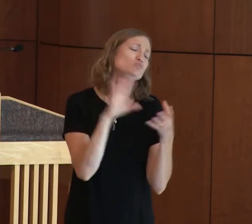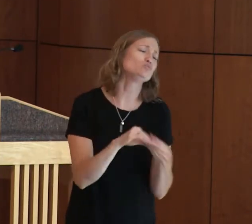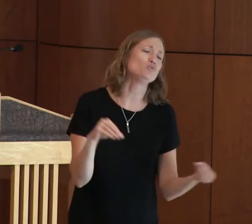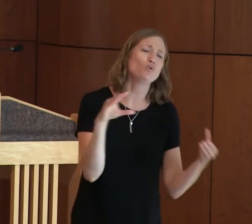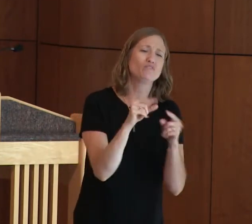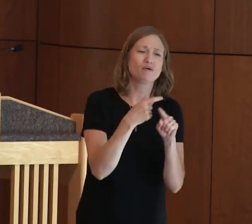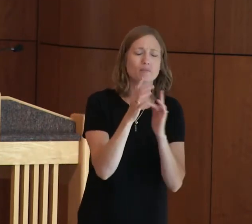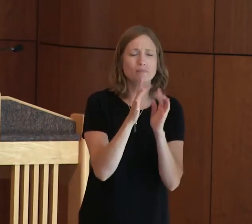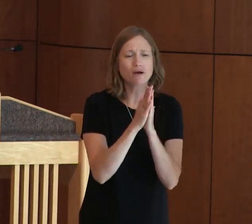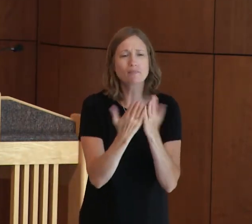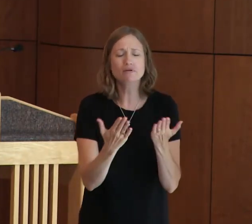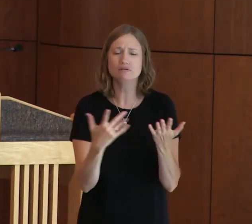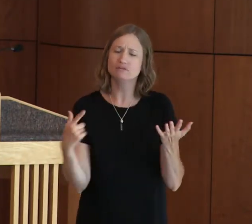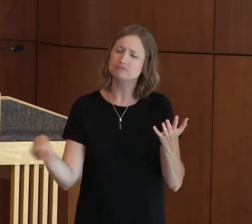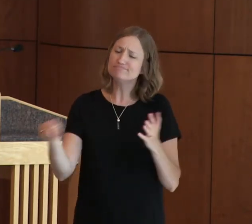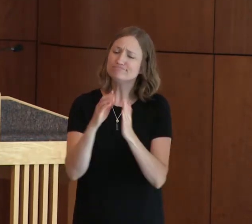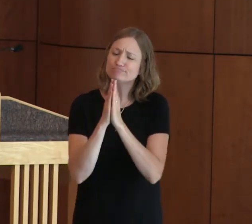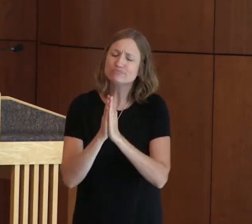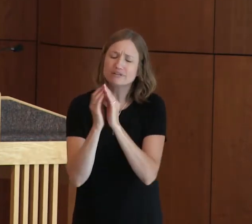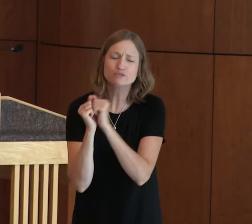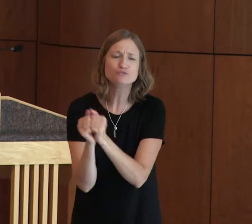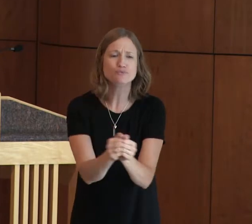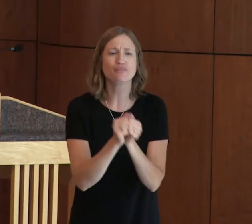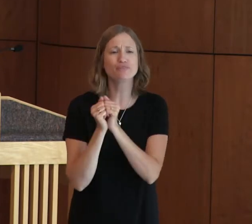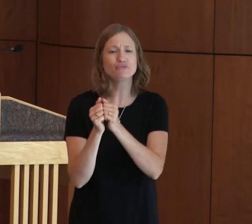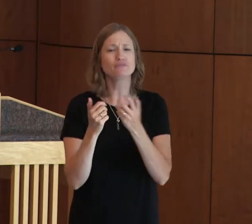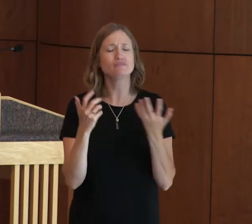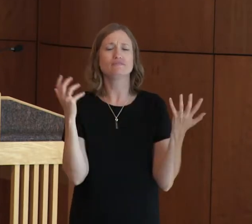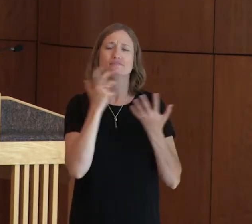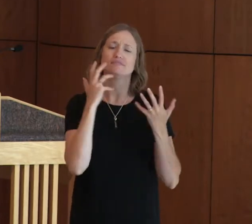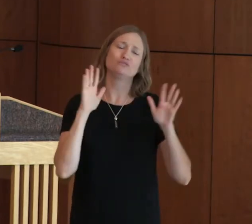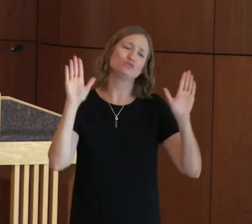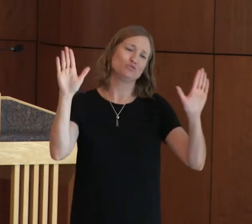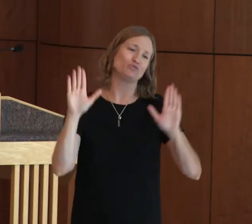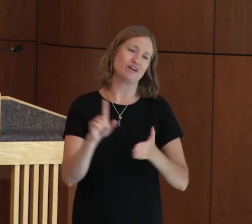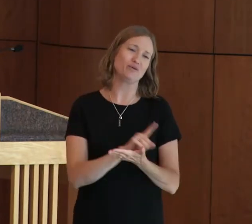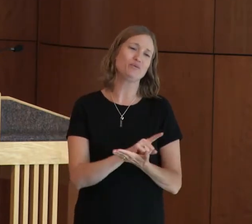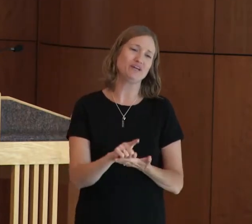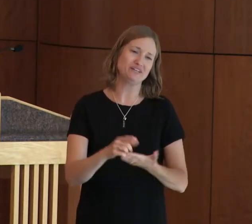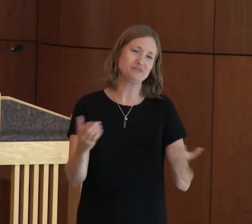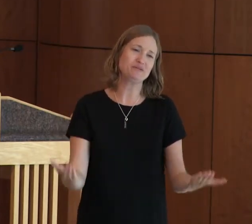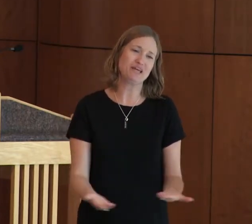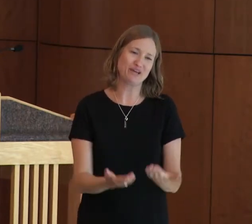joining together in prayer. It was just a great week to be here at Peace.